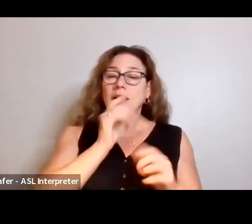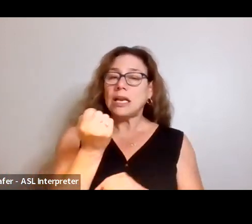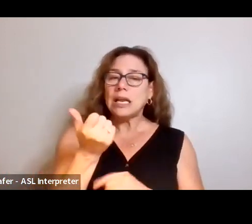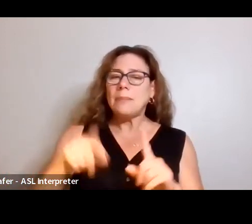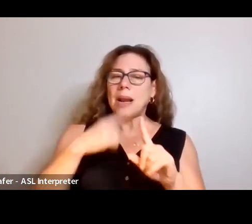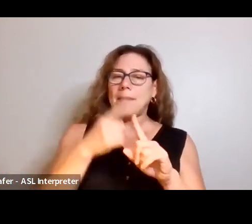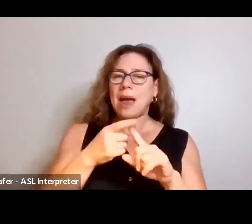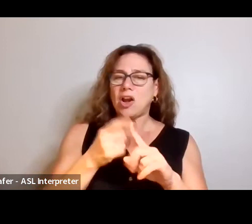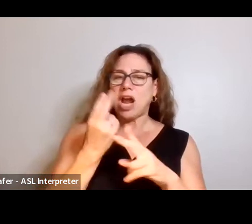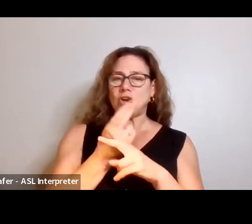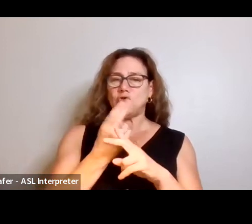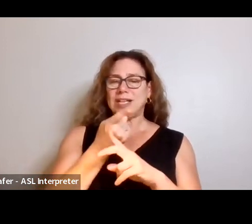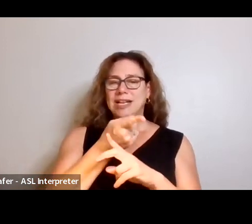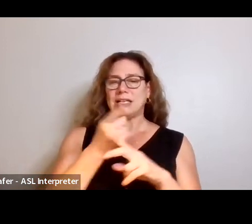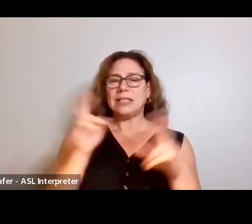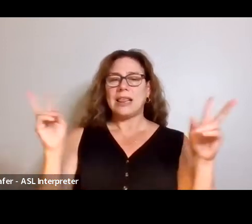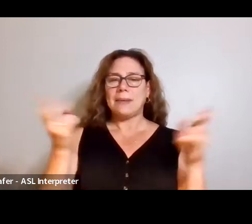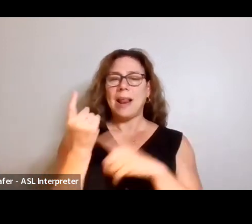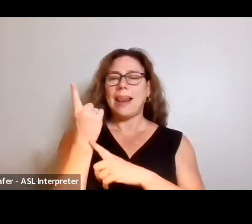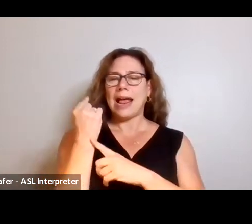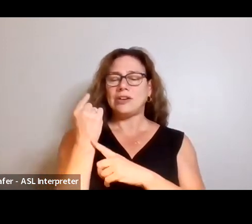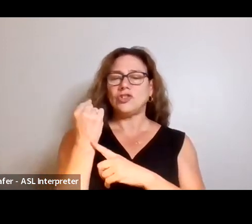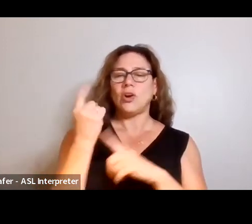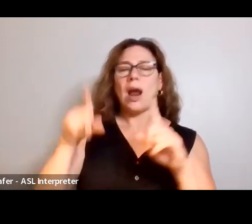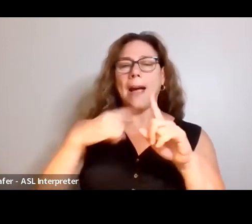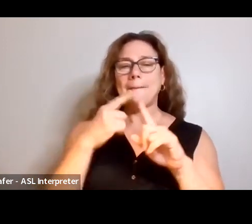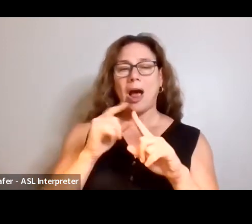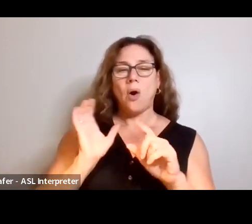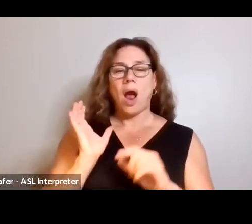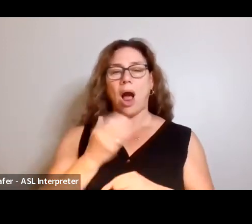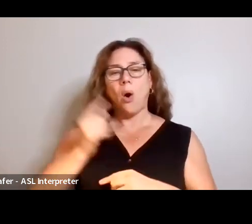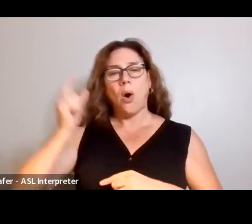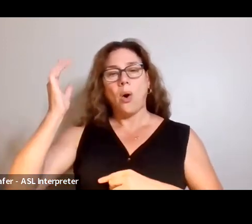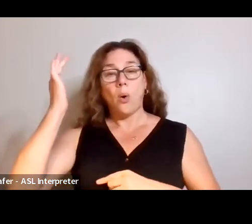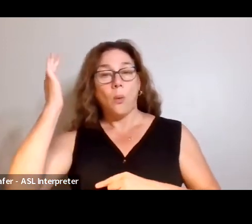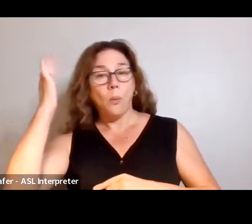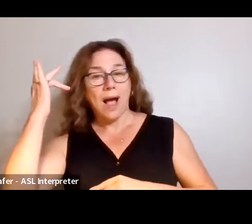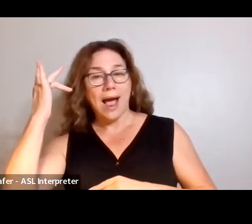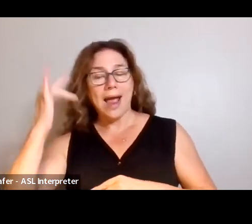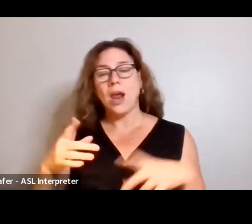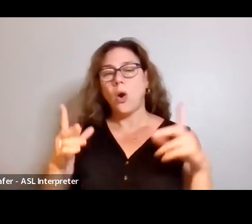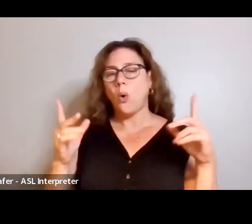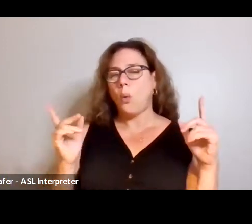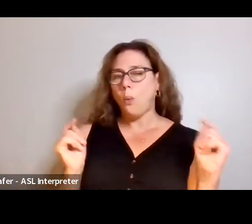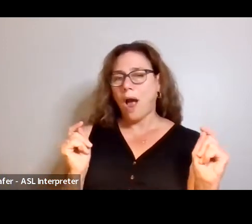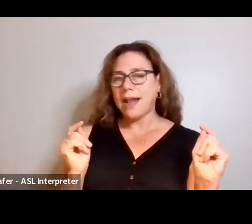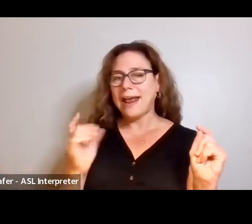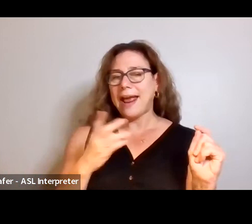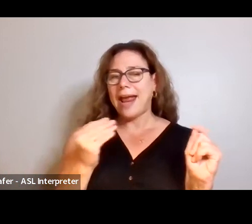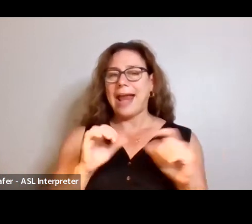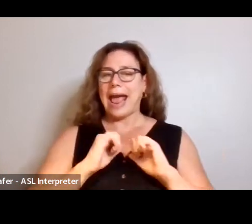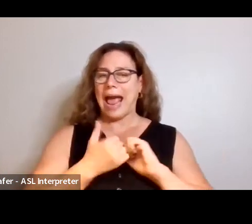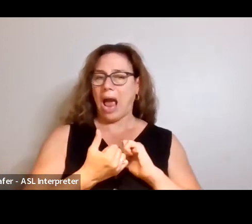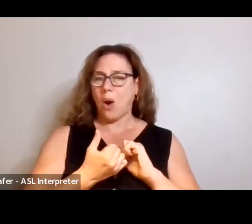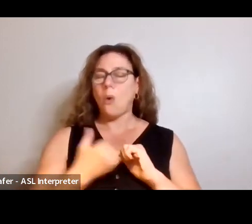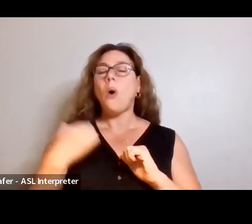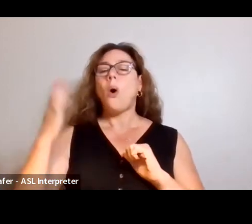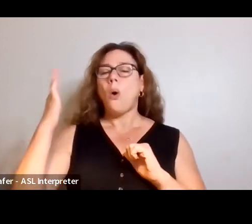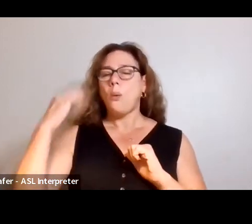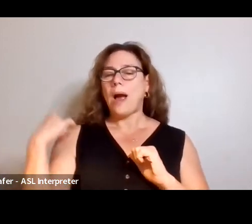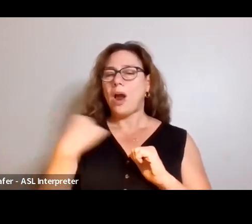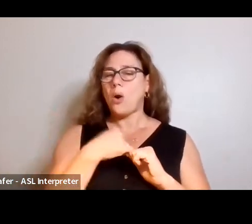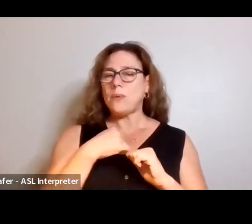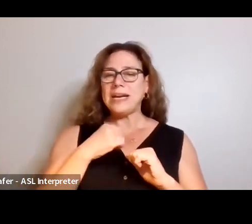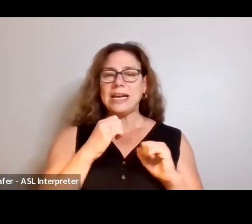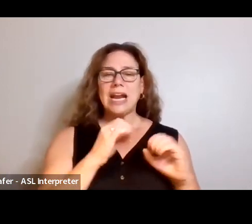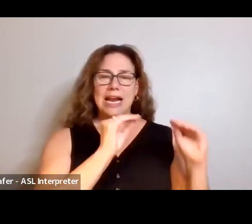this theme last year too, about our why, our what, and our how. Why are we educators? Why do we